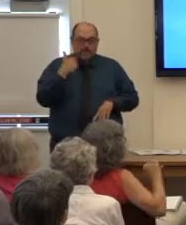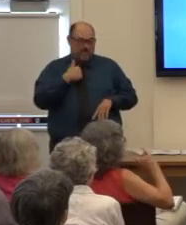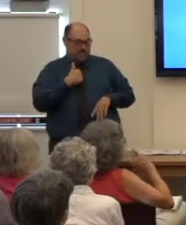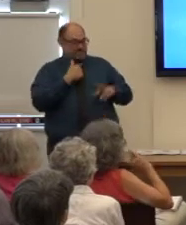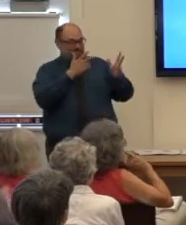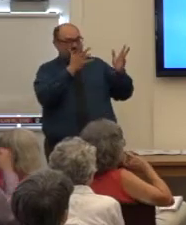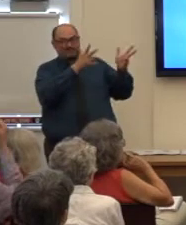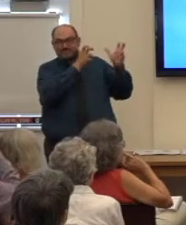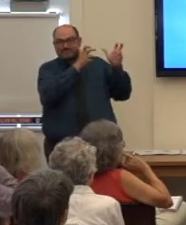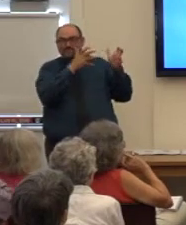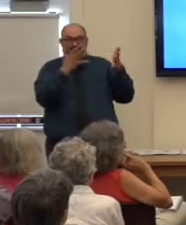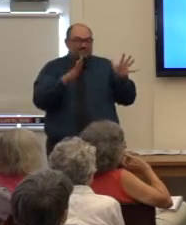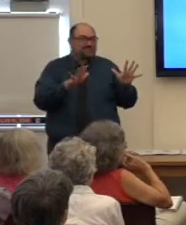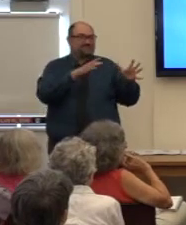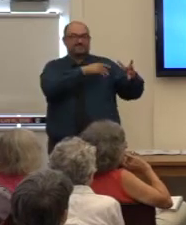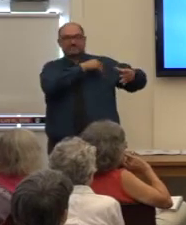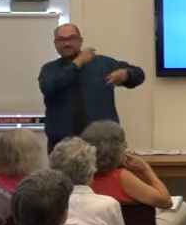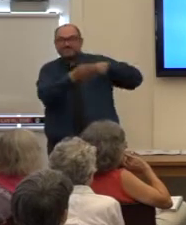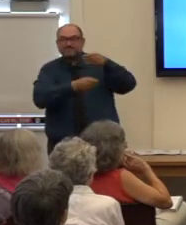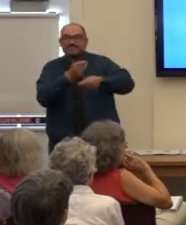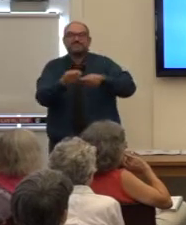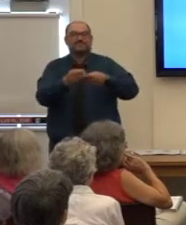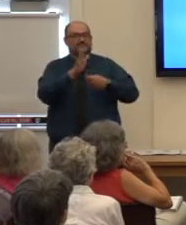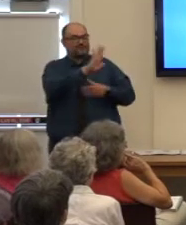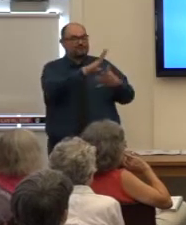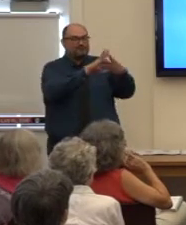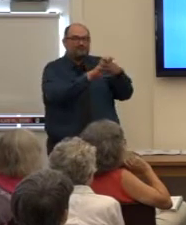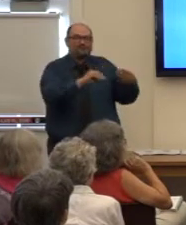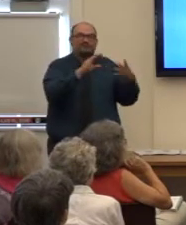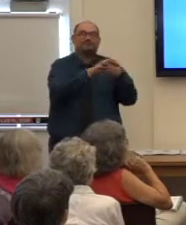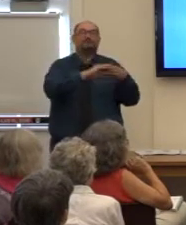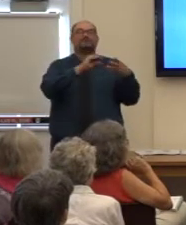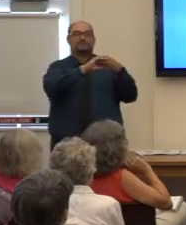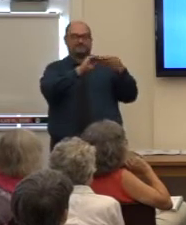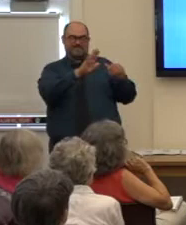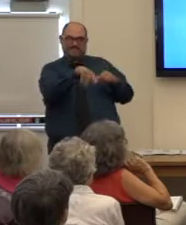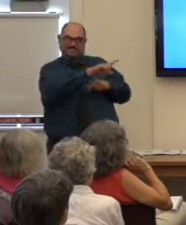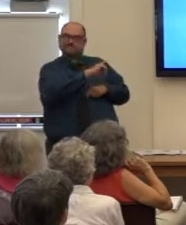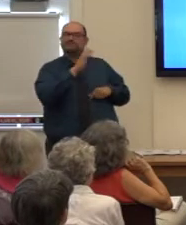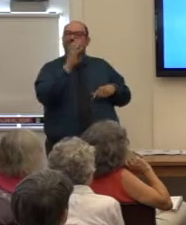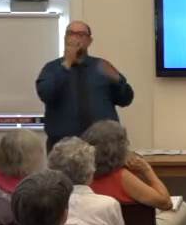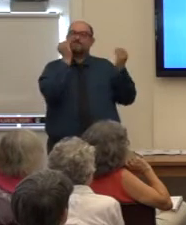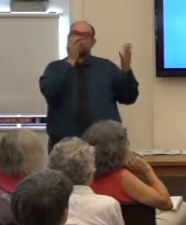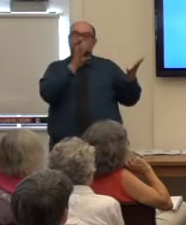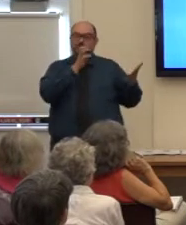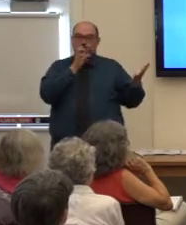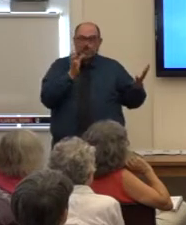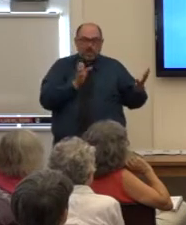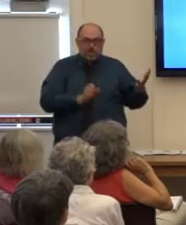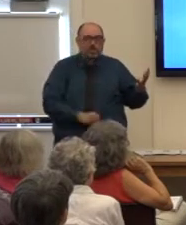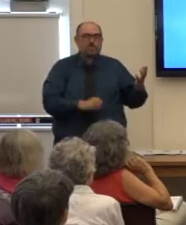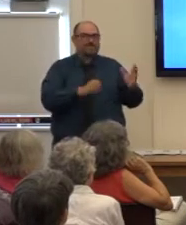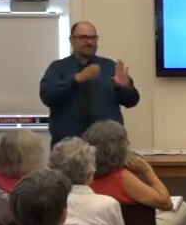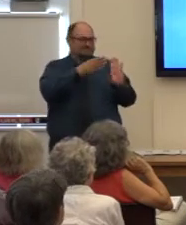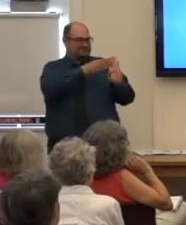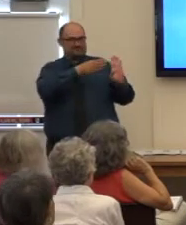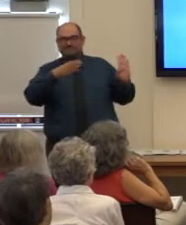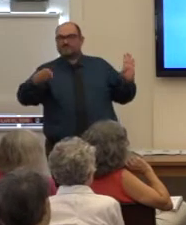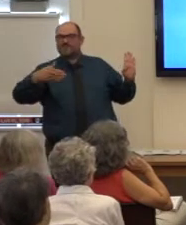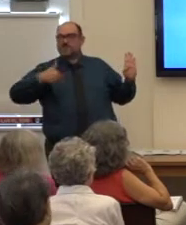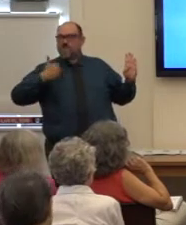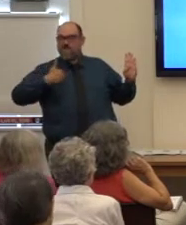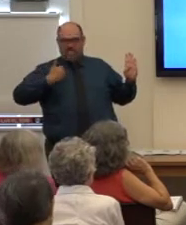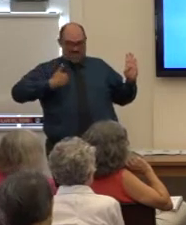the informants when they were old and Linsey's interviewees were young, and then passed on to Linsey and thus to